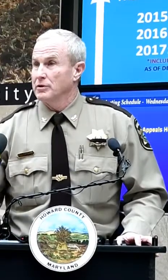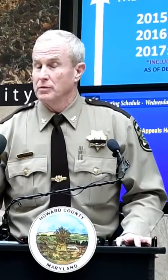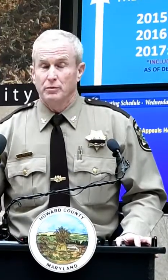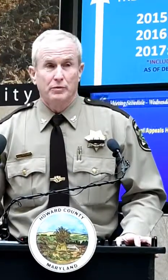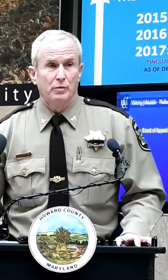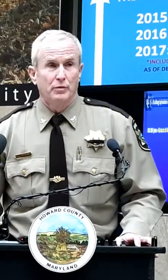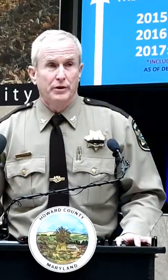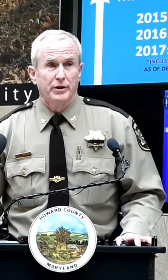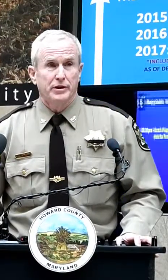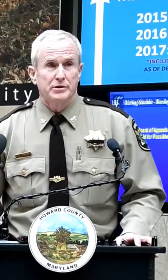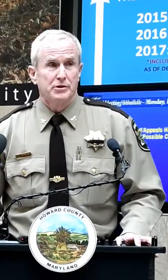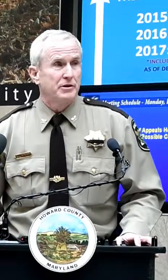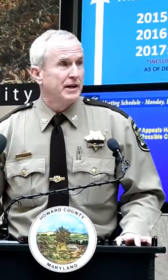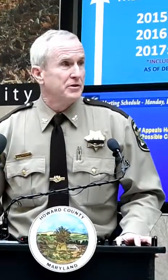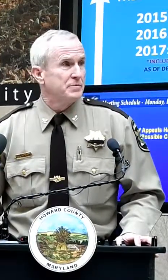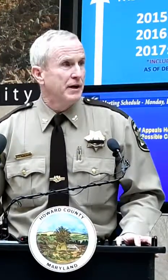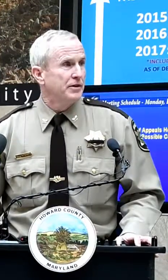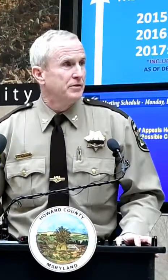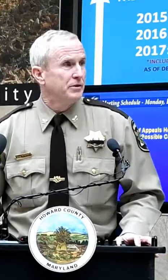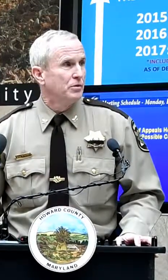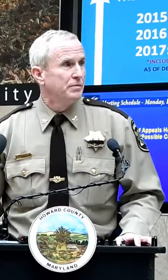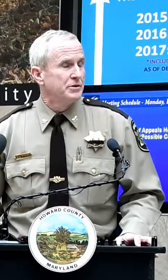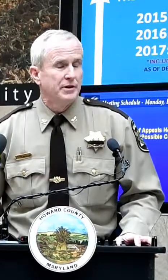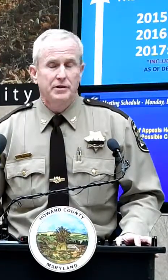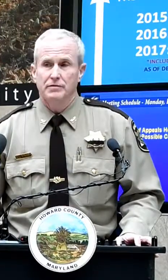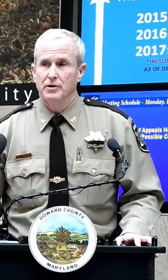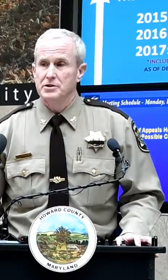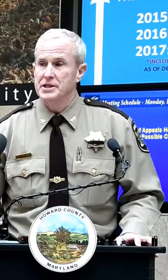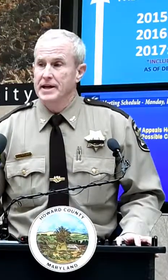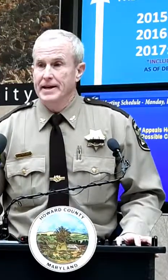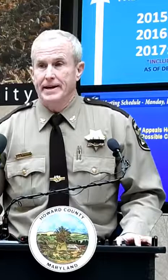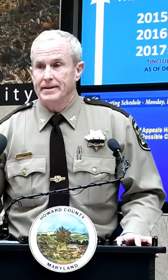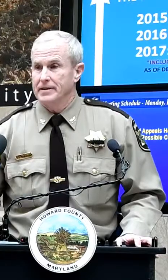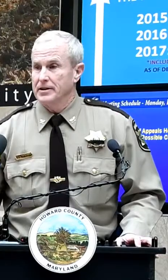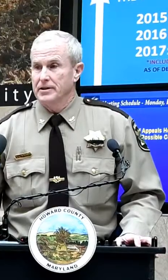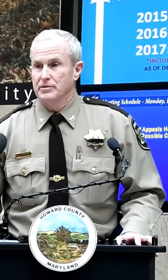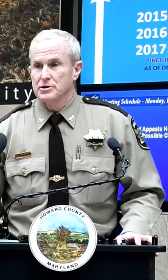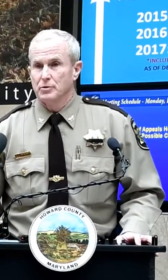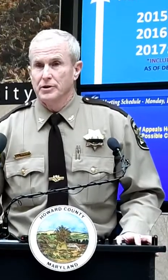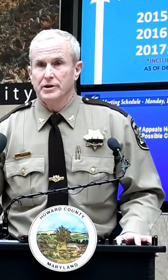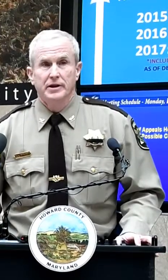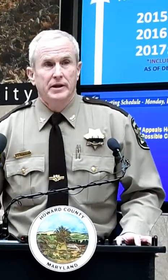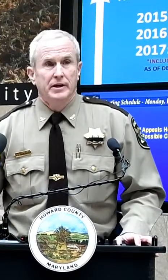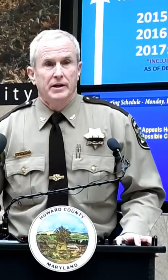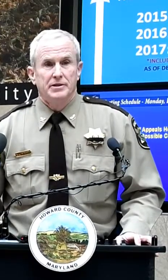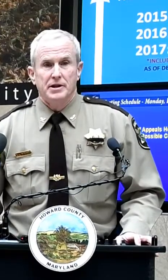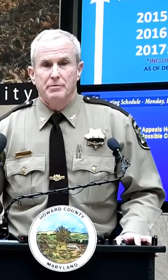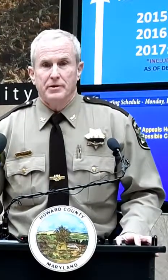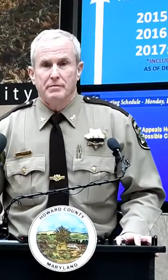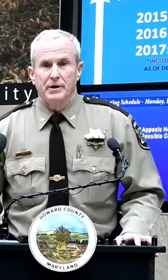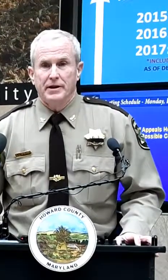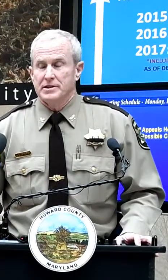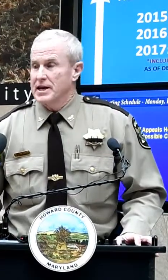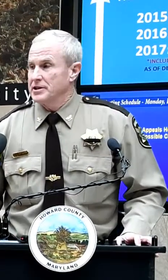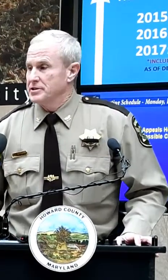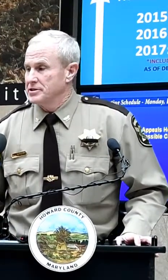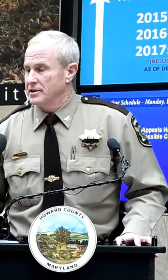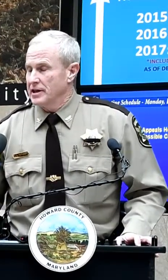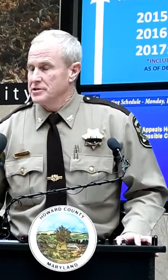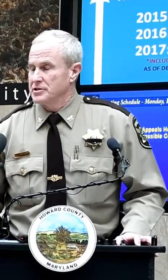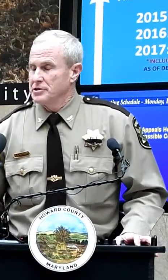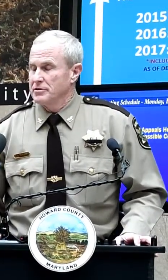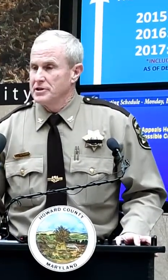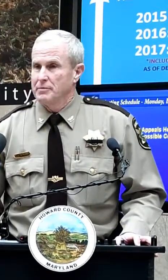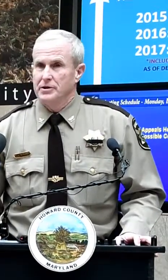got when we started down this path to equip and train our folks. And I think this morning, Deputy Manning's actions